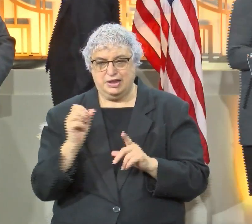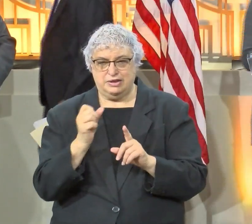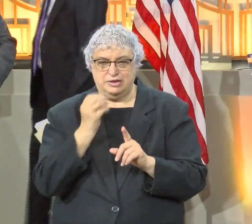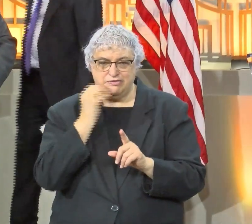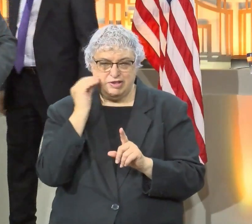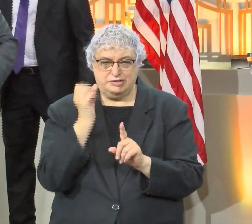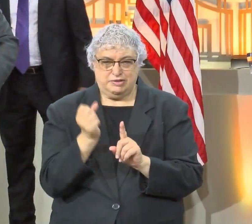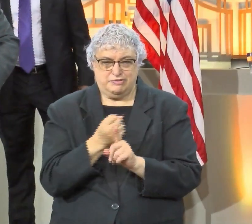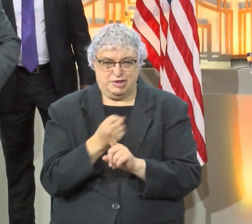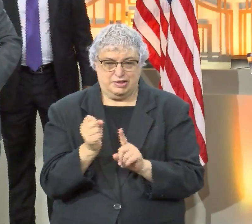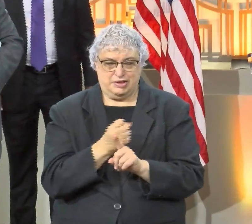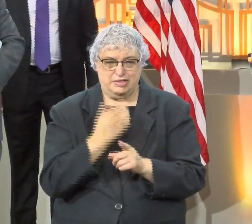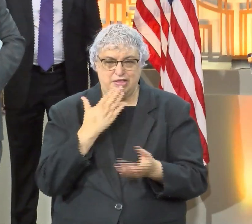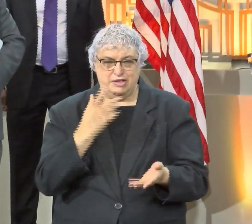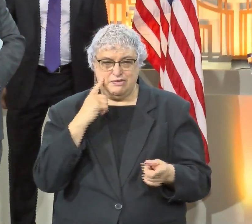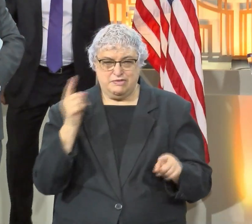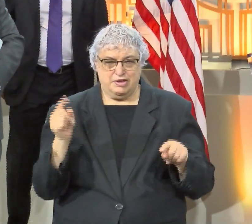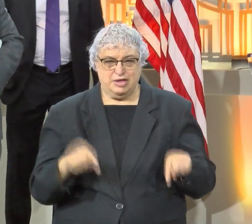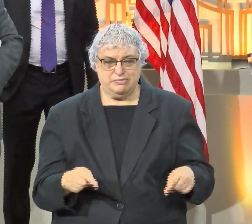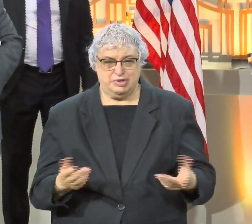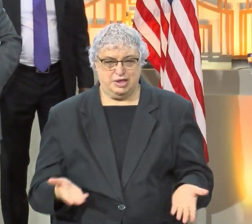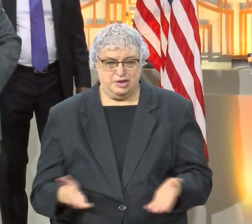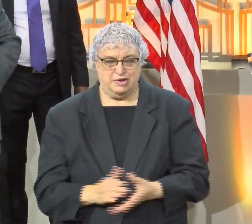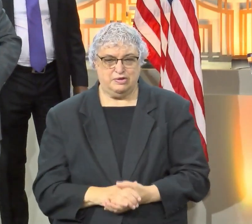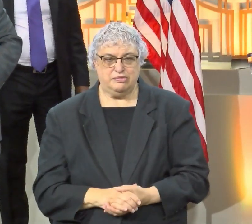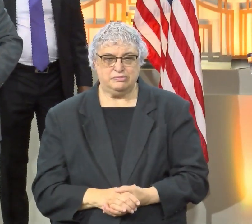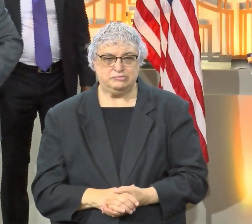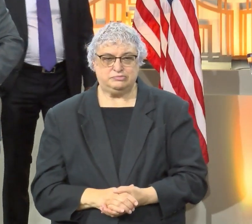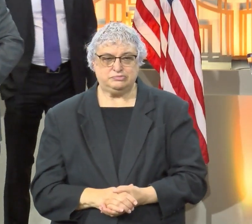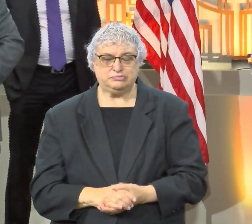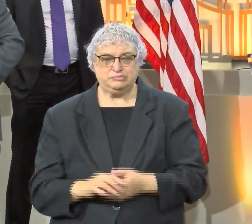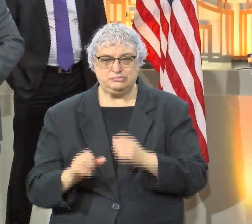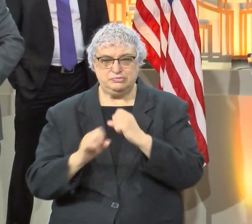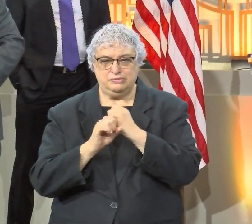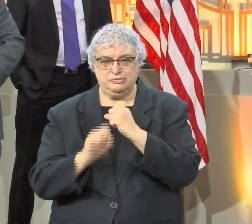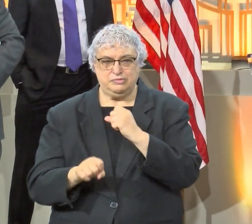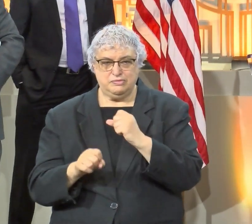So thank you, everyone, for coming. You know, we're so glad to see this kind of expanded